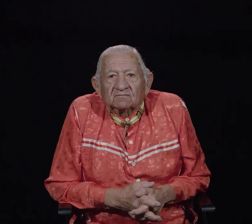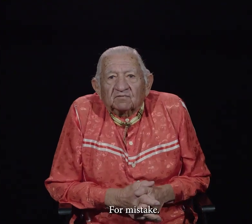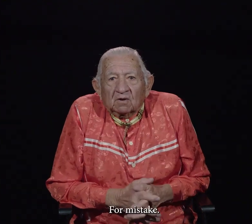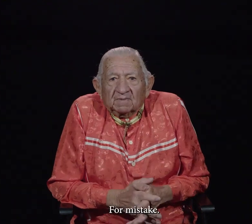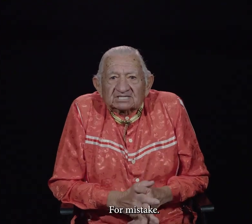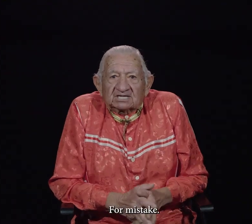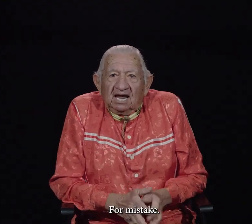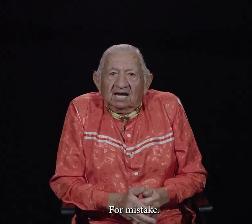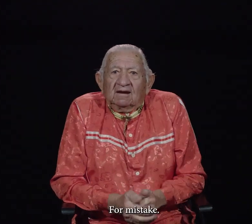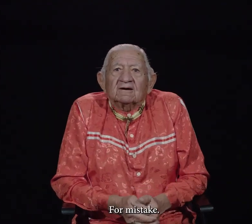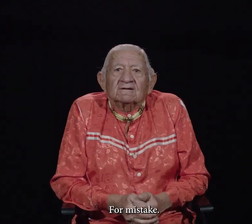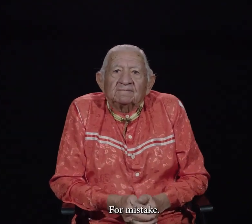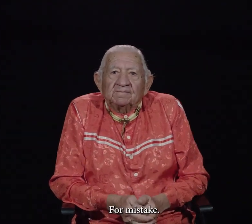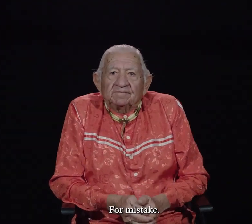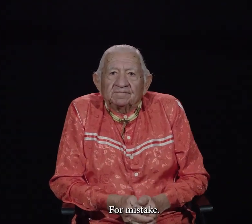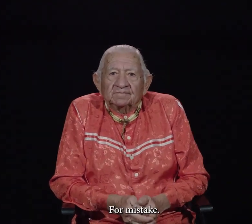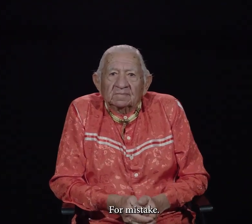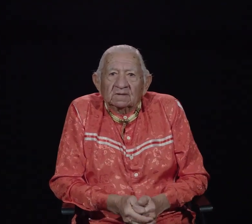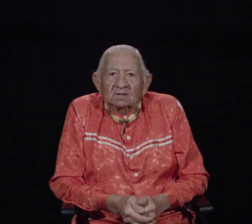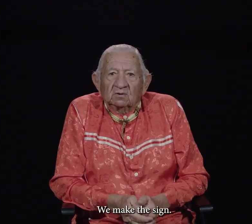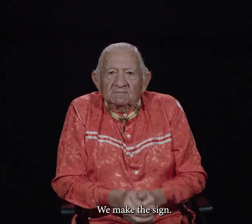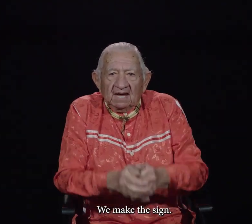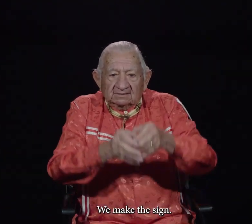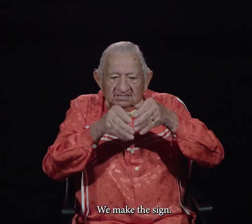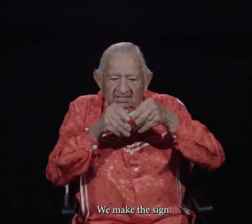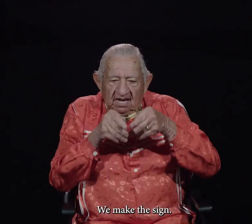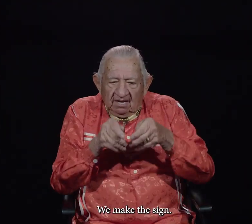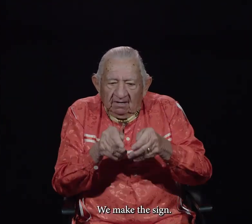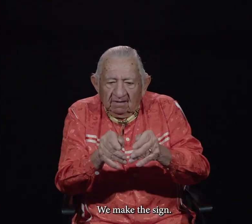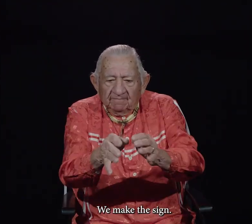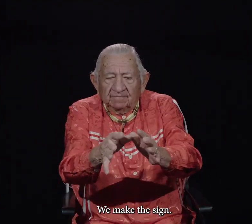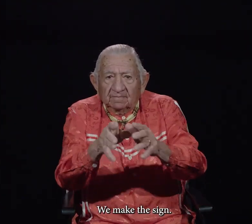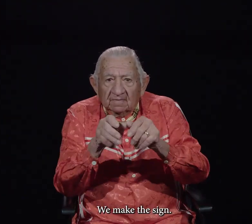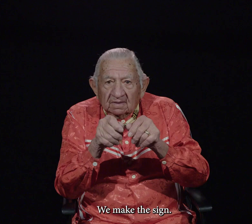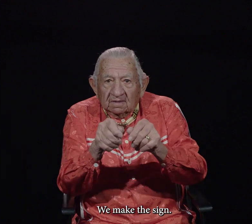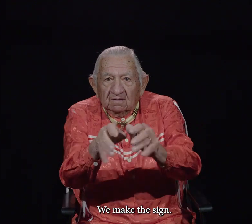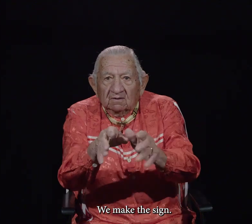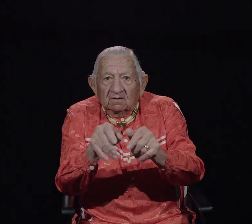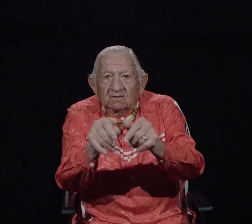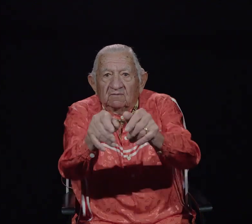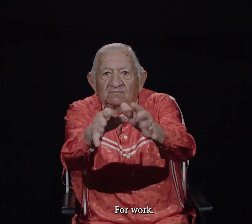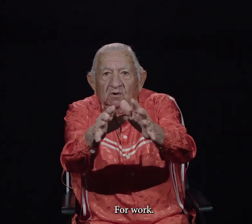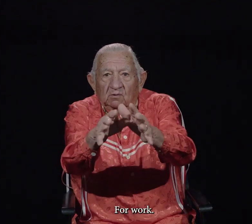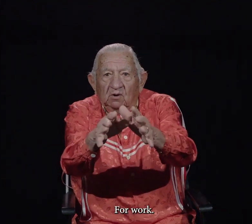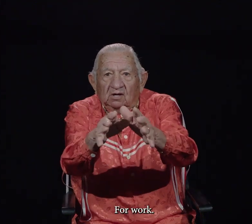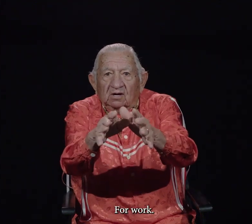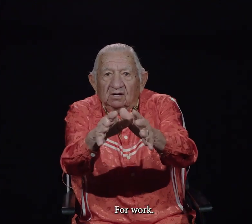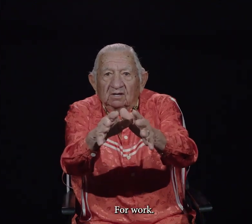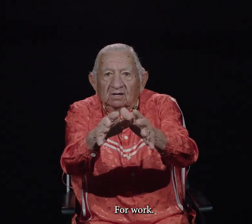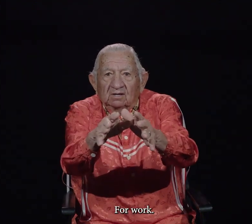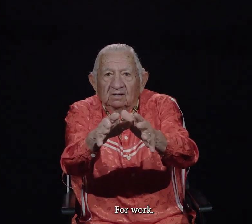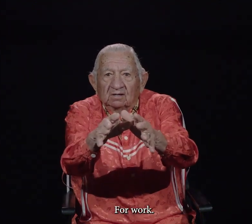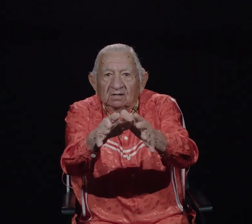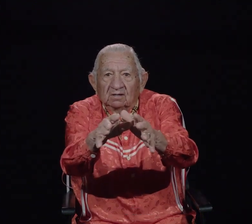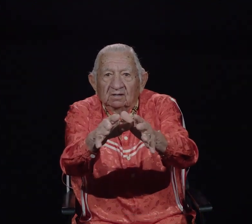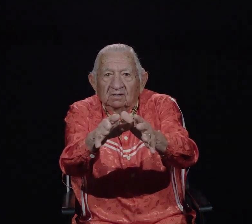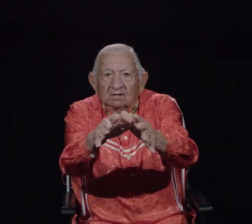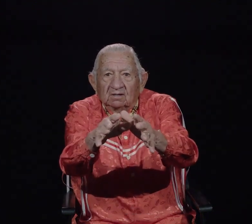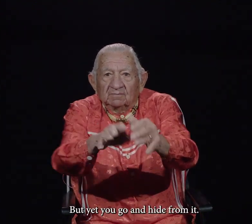For mistake, we make the sign for work, but